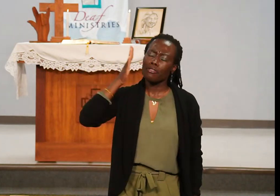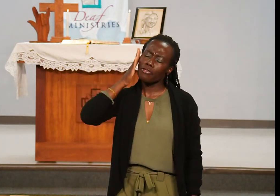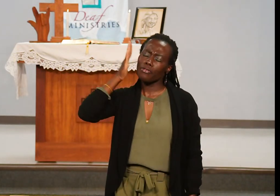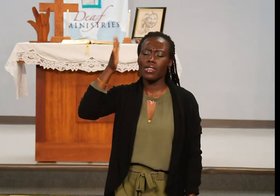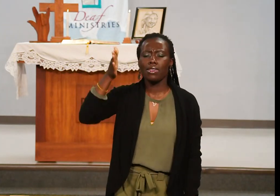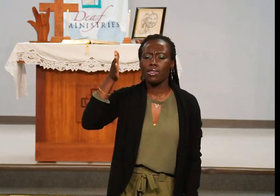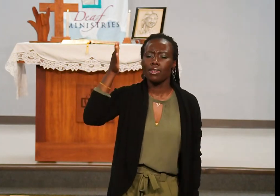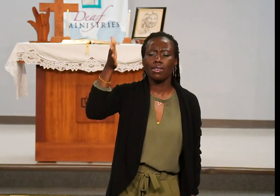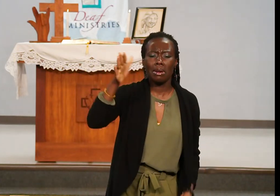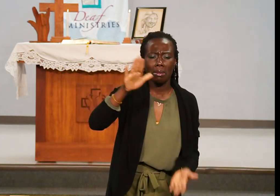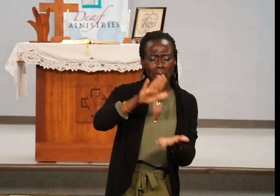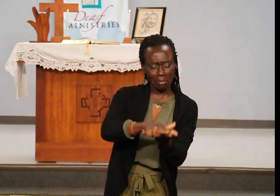when you're old.